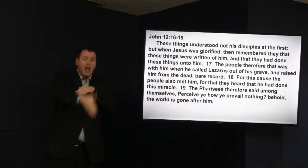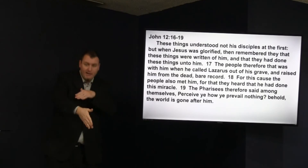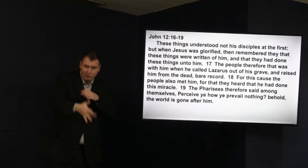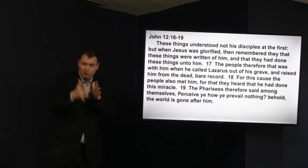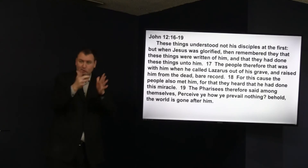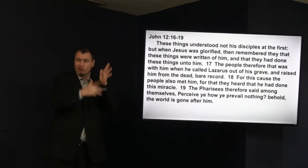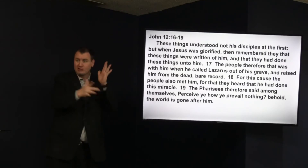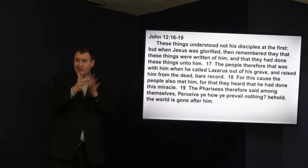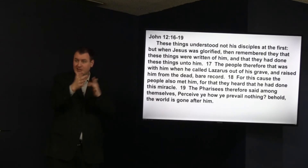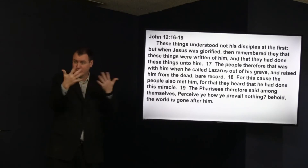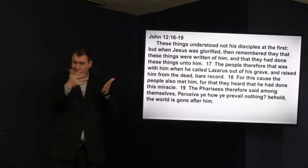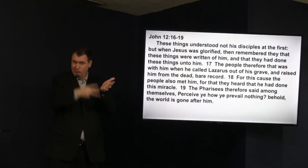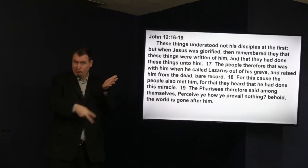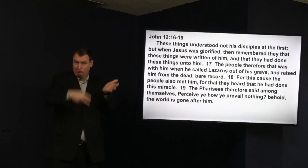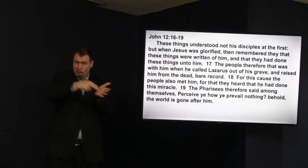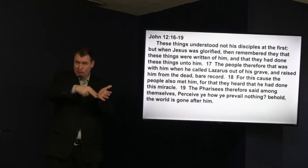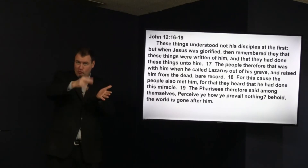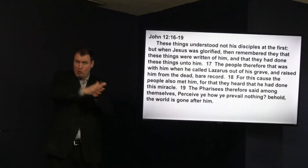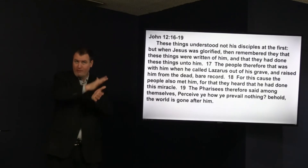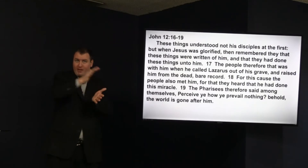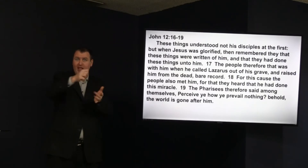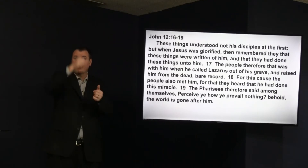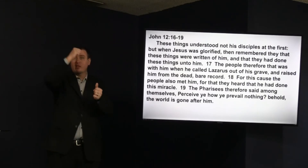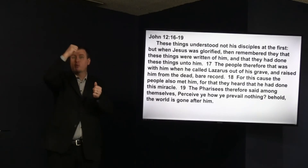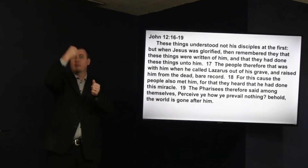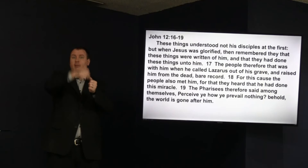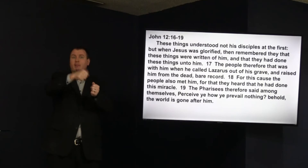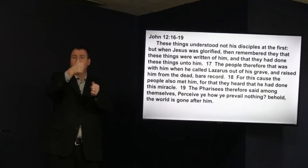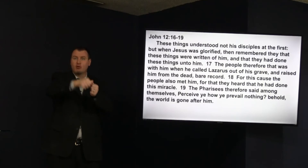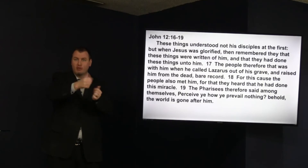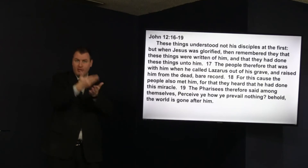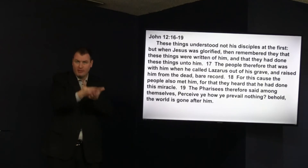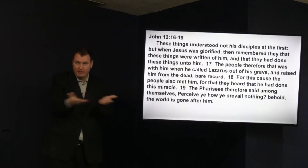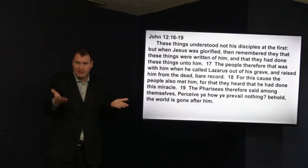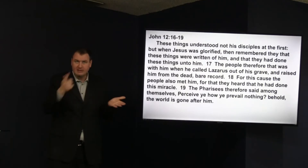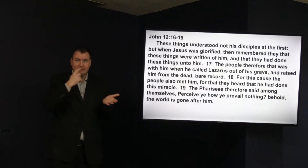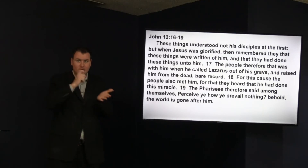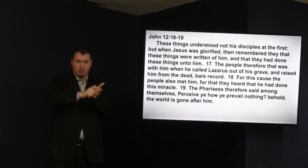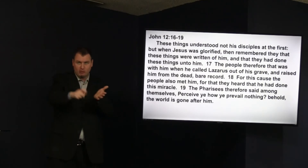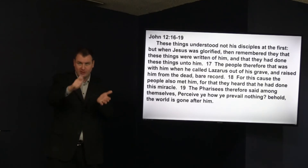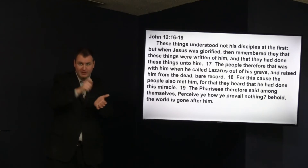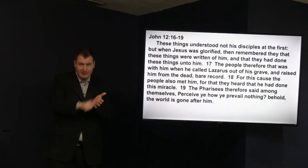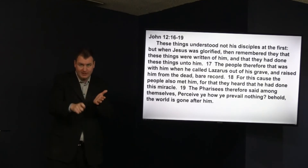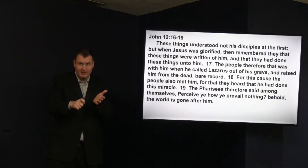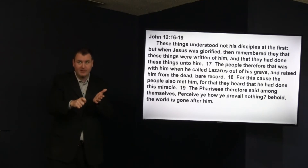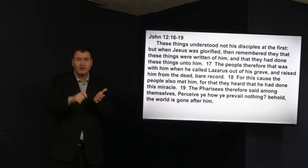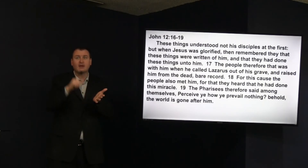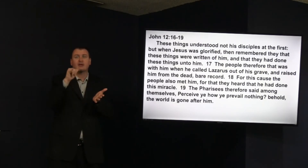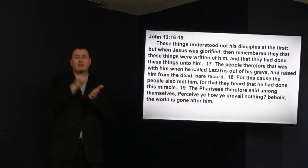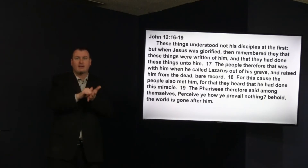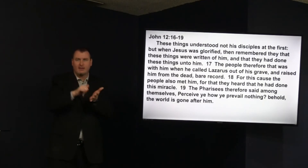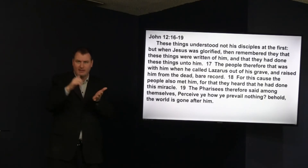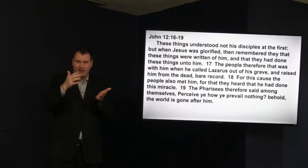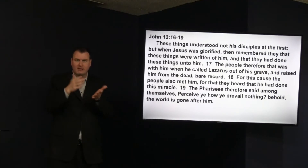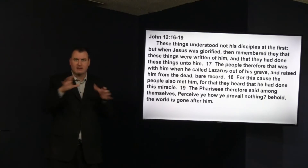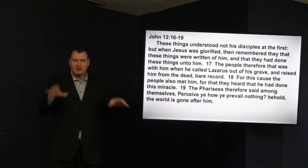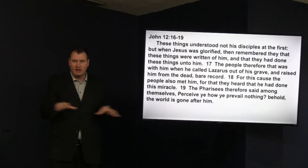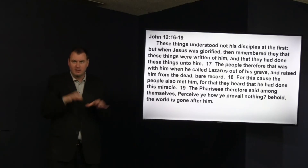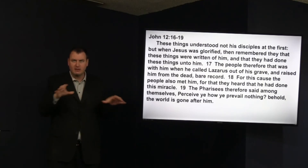These things understood not his disciples at first, but when Jesus was glorified, then remembered they that these things were written